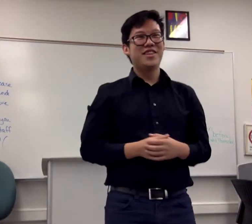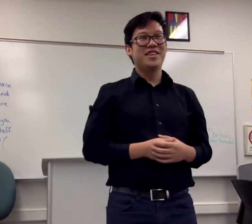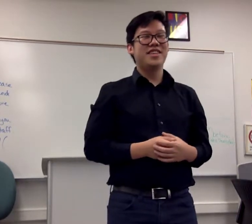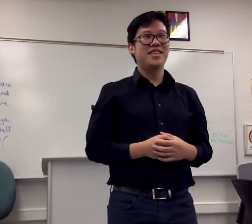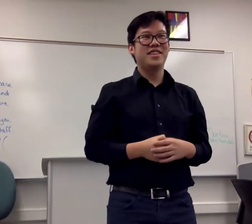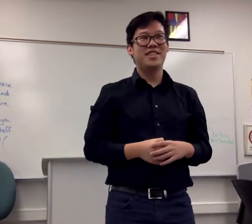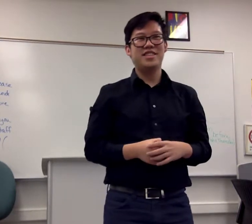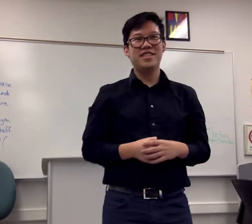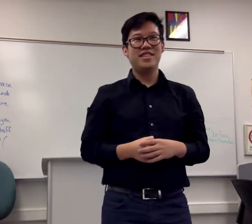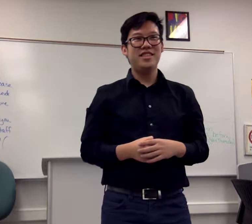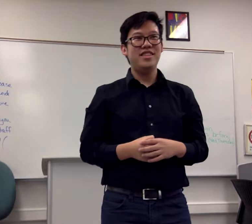All right, well, we'll get started.